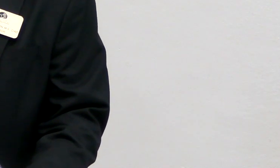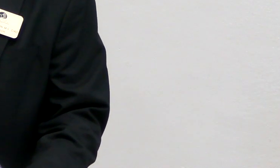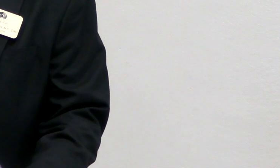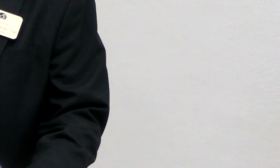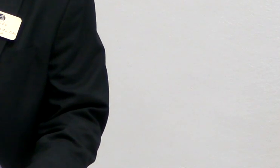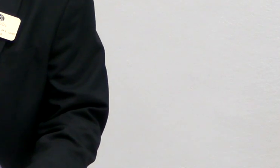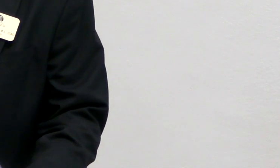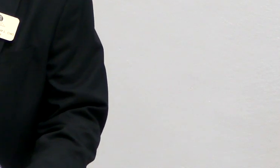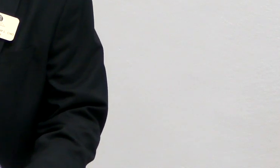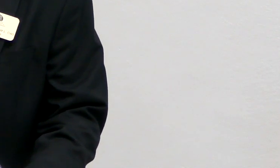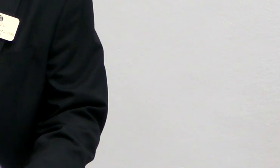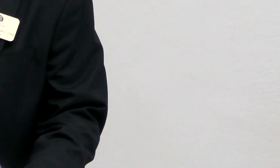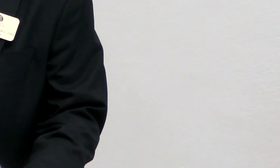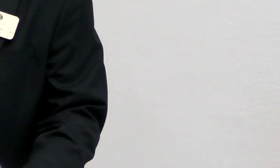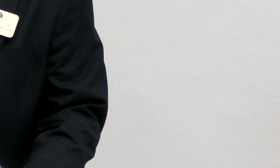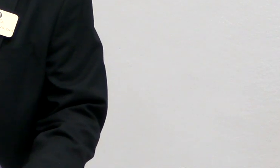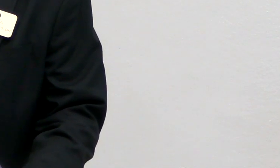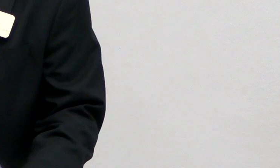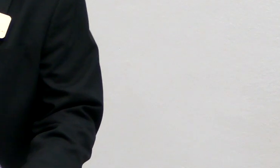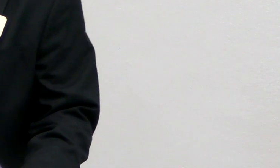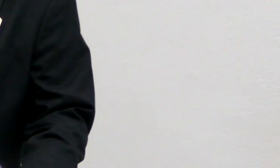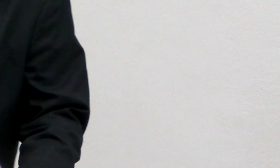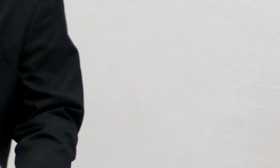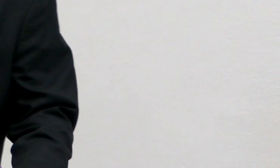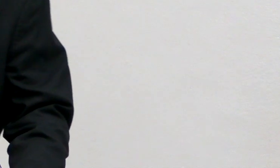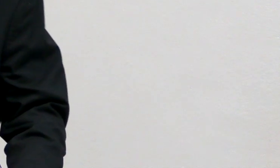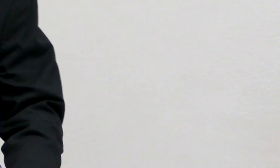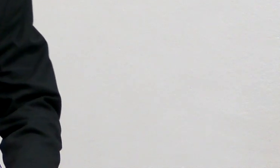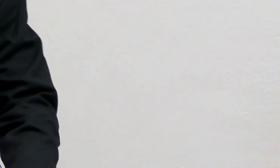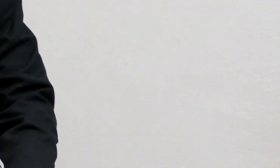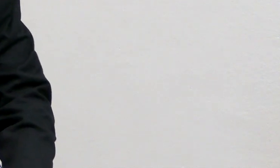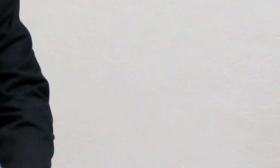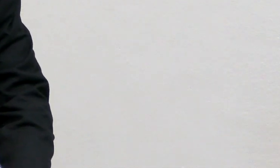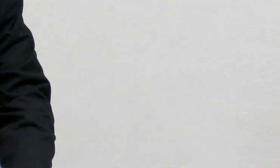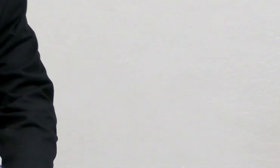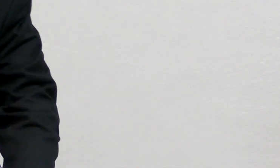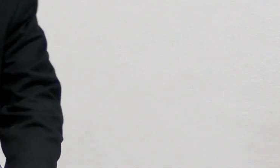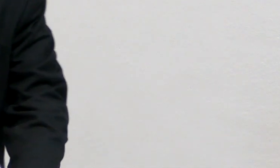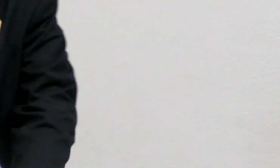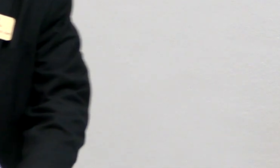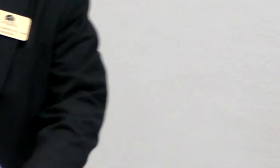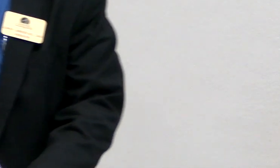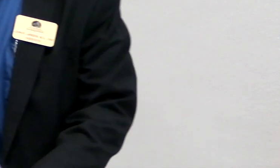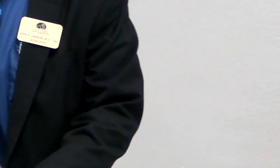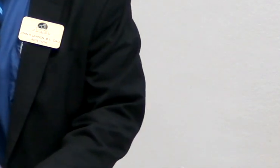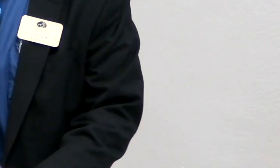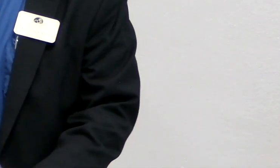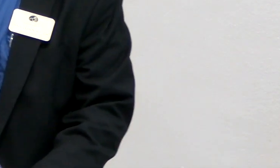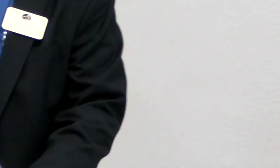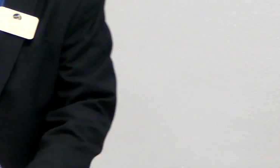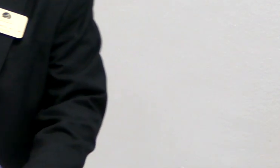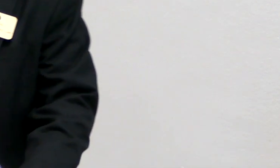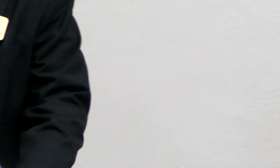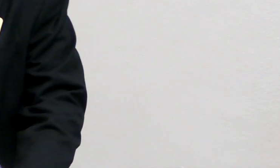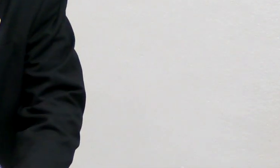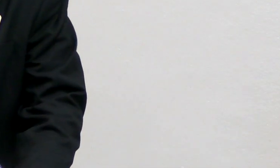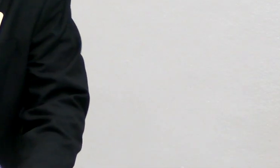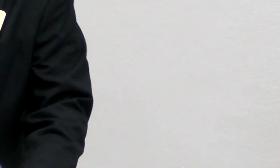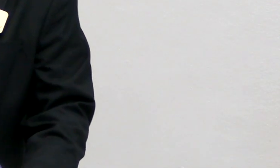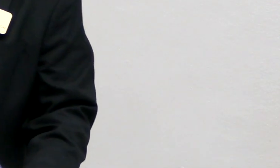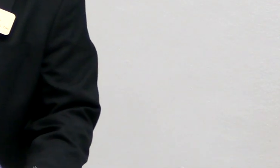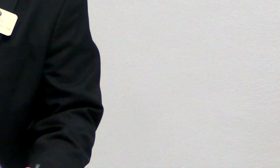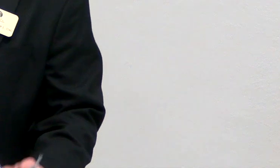About 7. Okay? There are 7 municipalities in the township. So when people hear about township